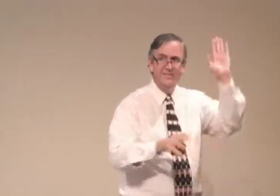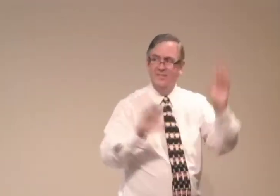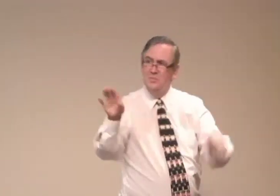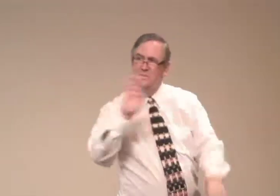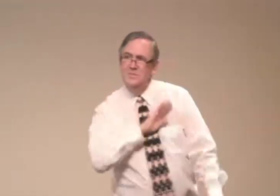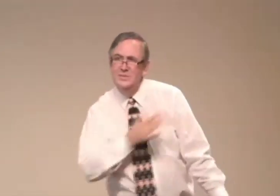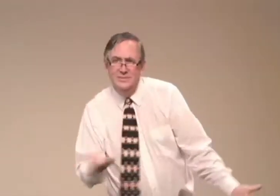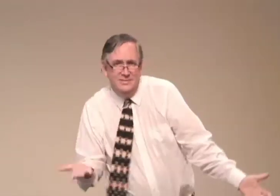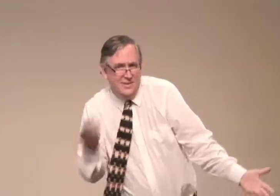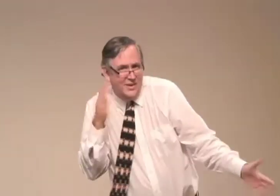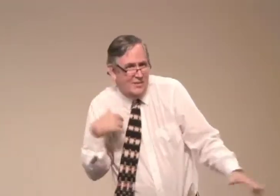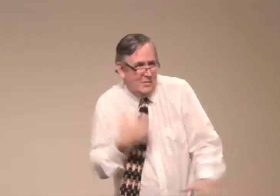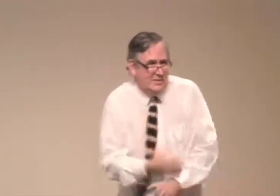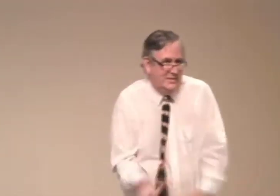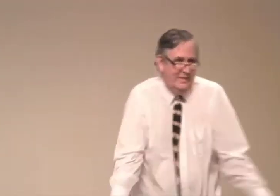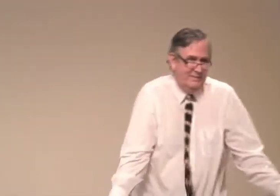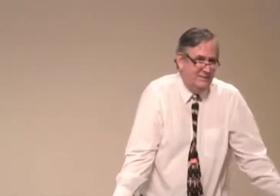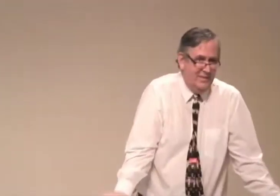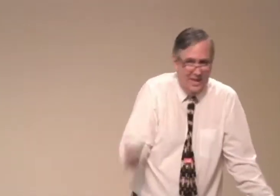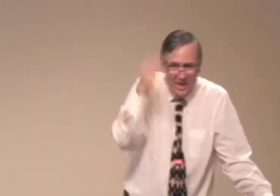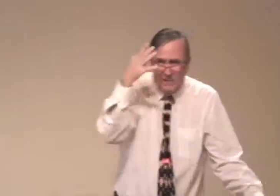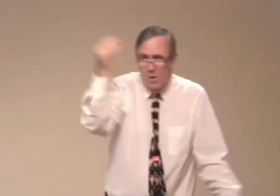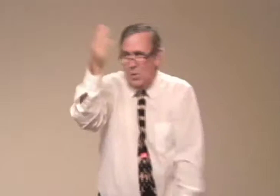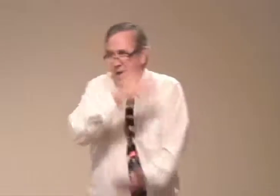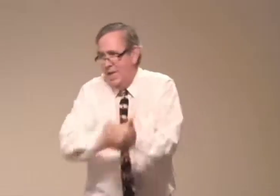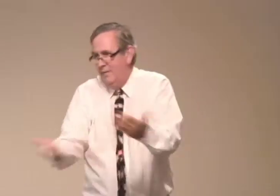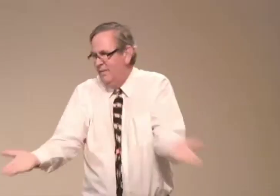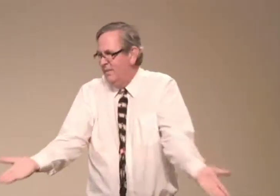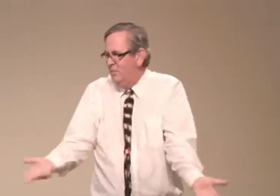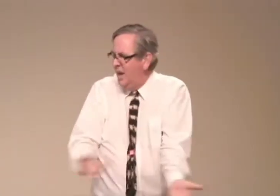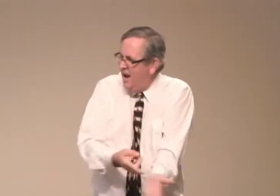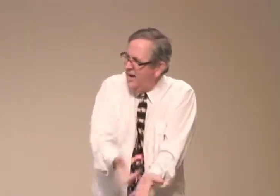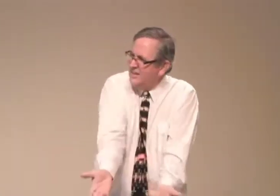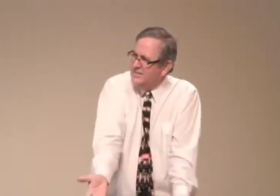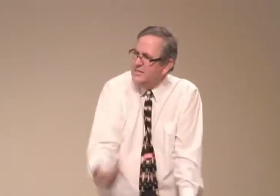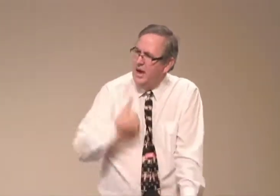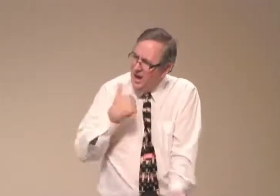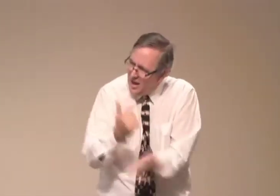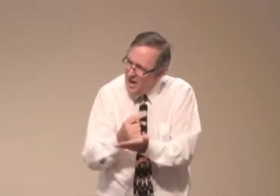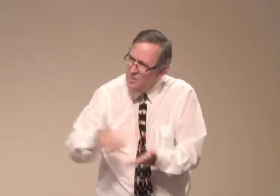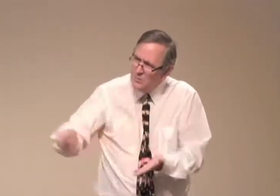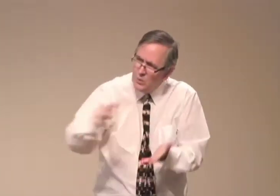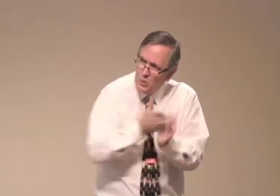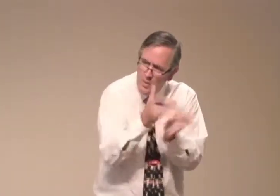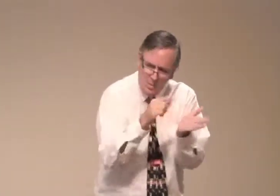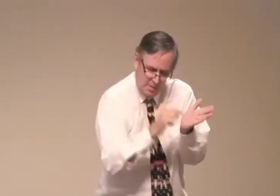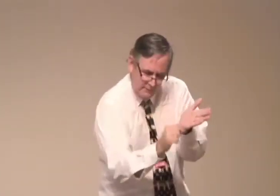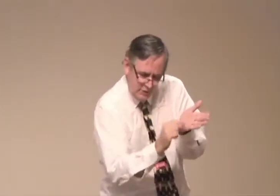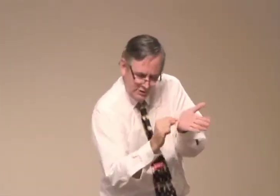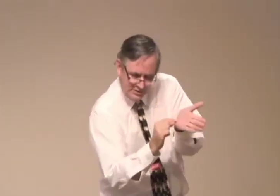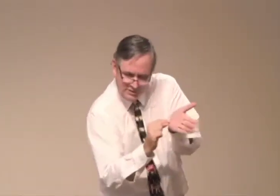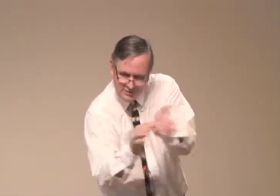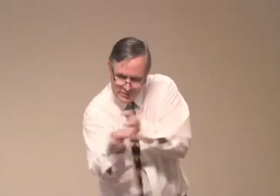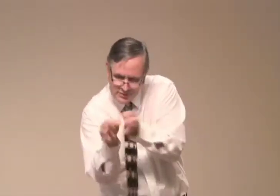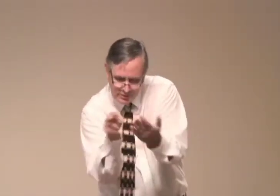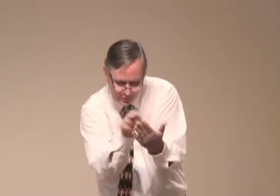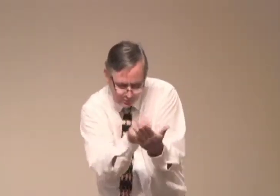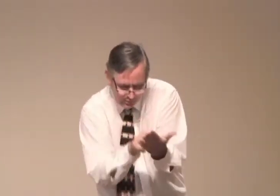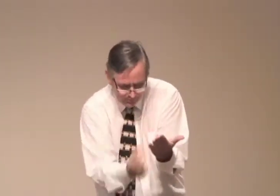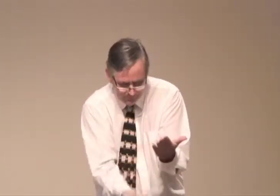if this morning you've never received him you should raise your hand during the invitation and say Bruce I don't know if I'm going to heaven we'll